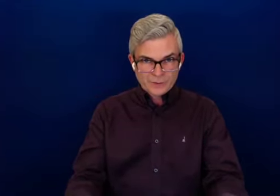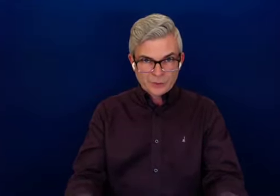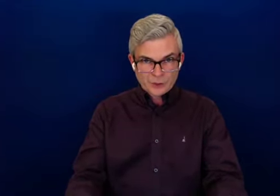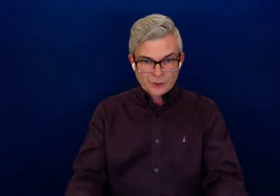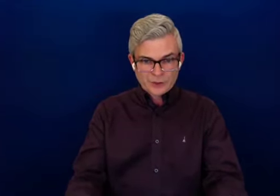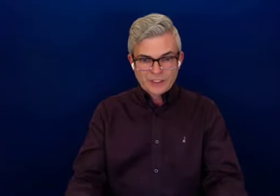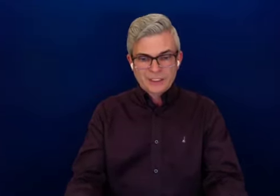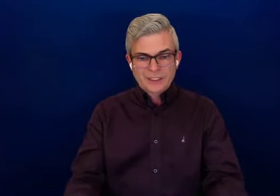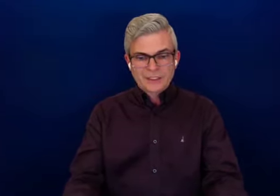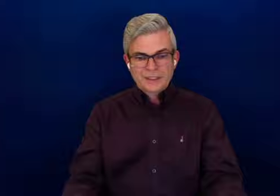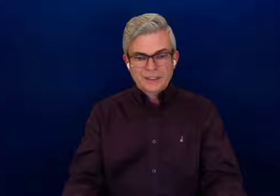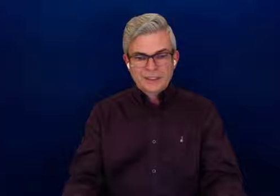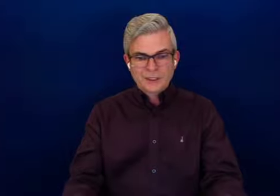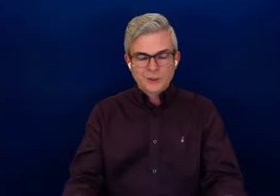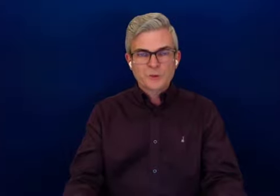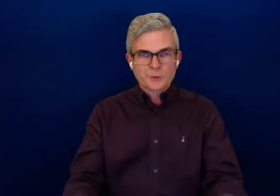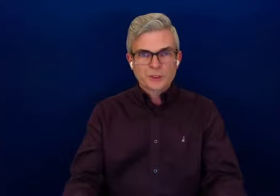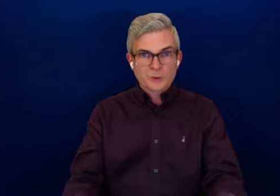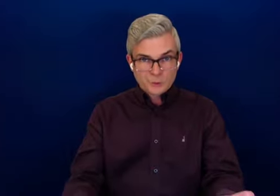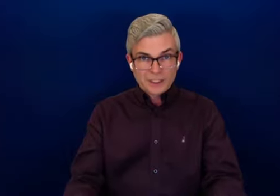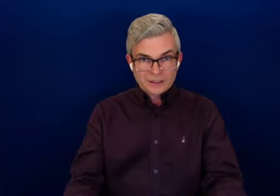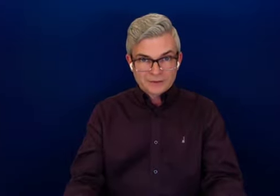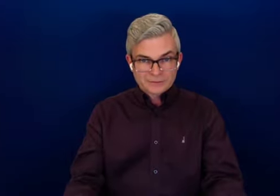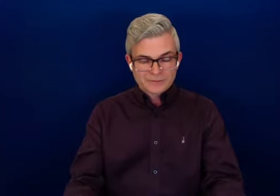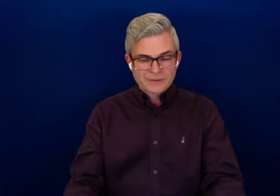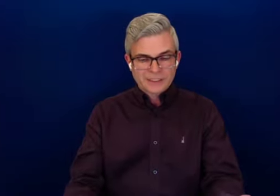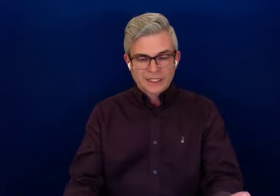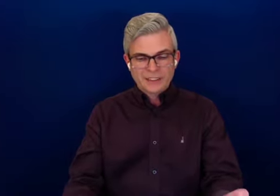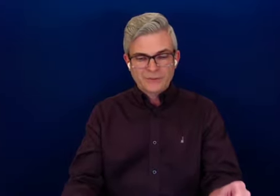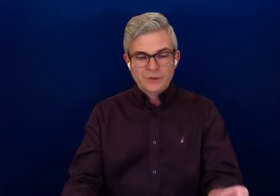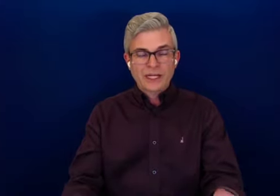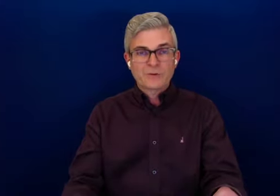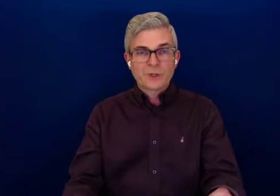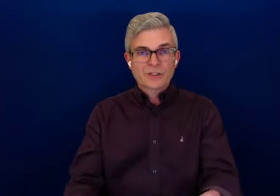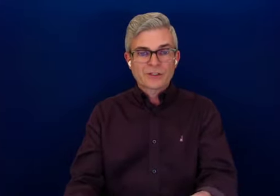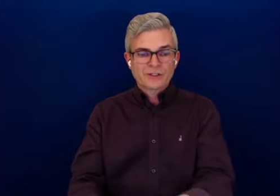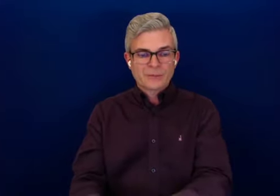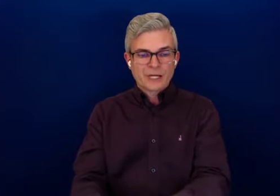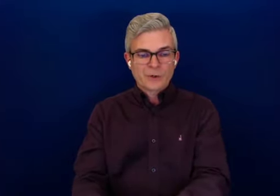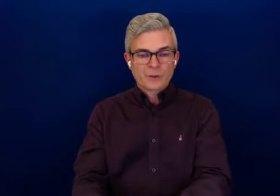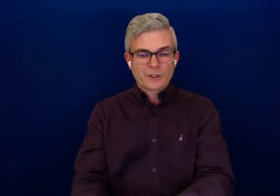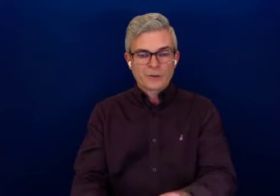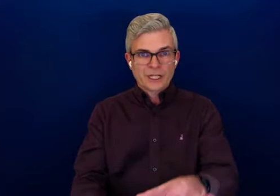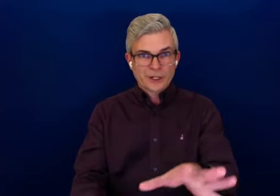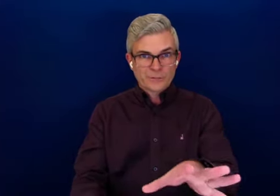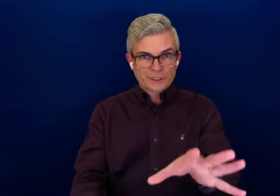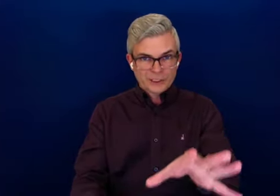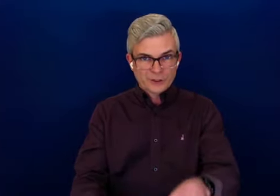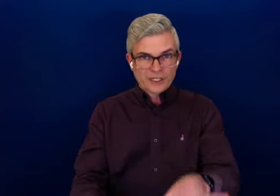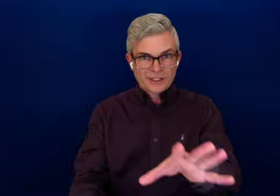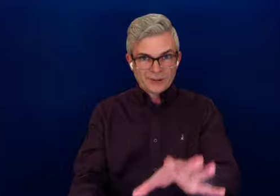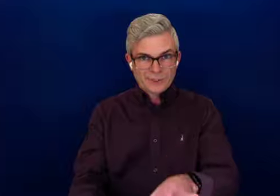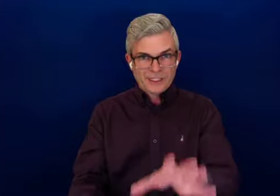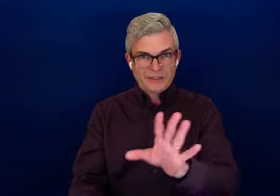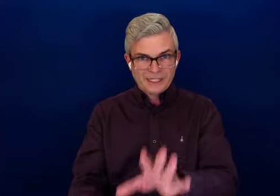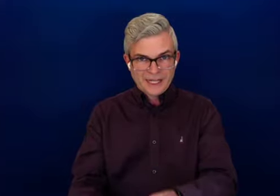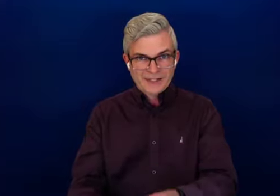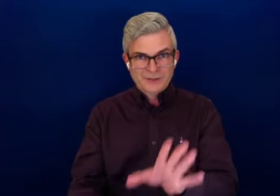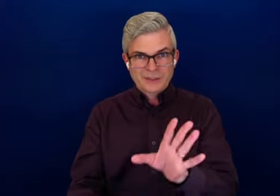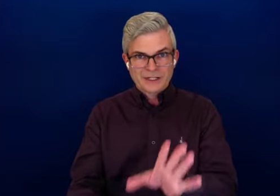every word, you will do well. And if you have questions about what you carefully look at and read, then ask me and